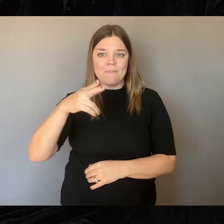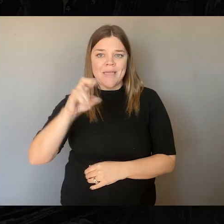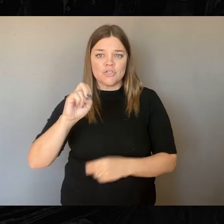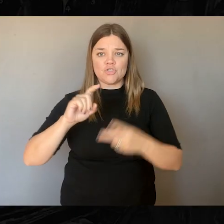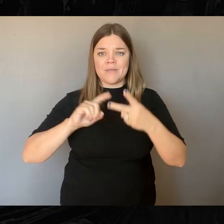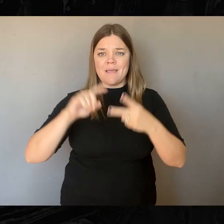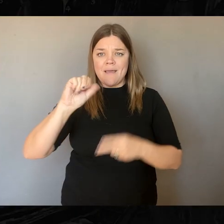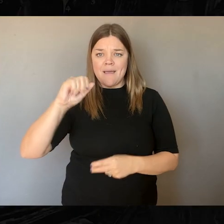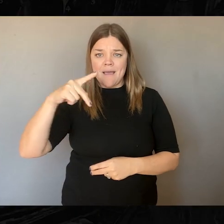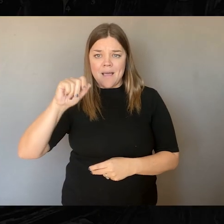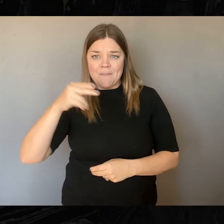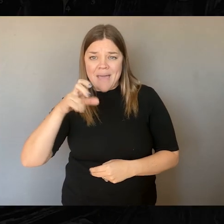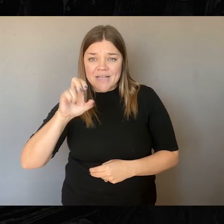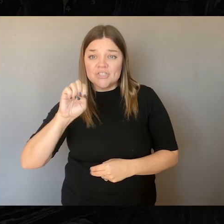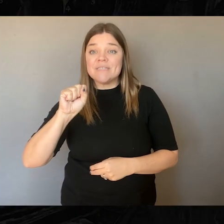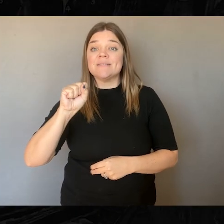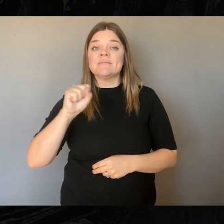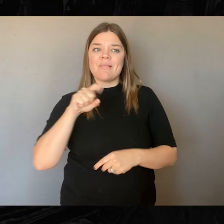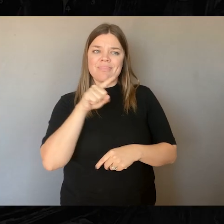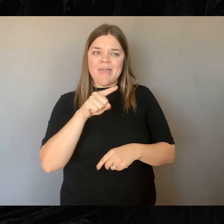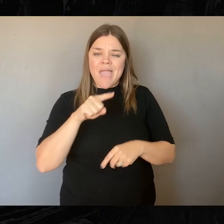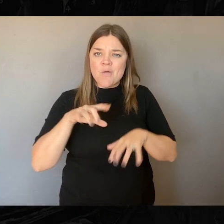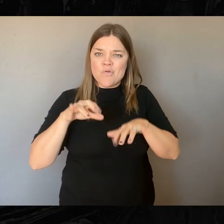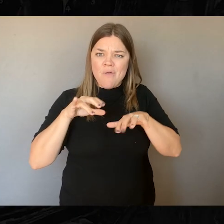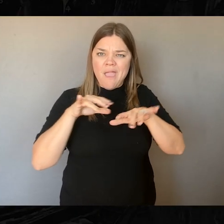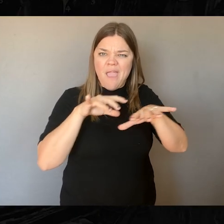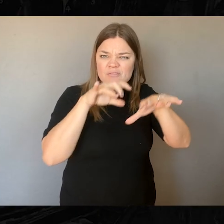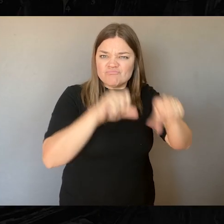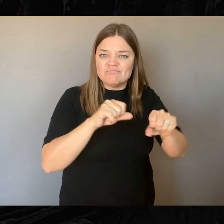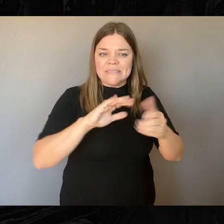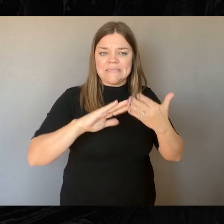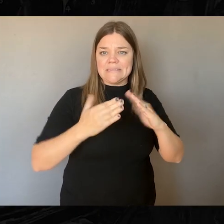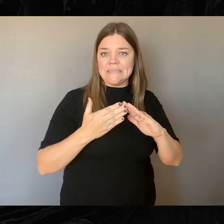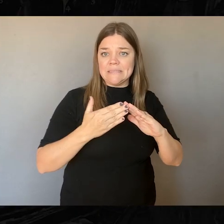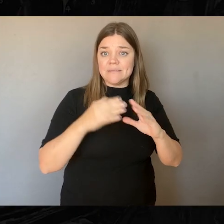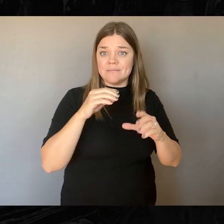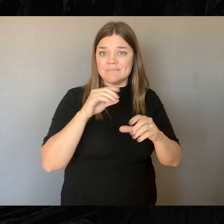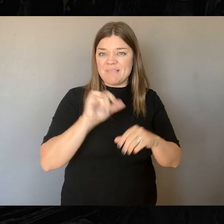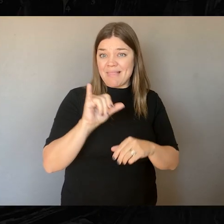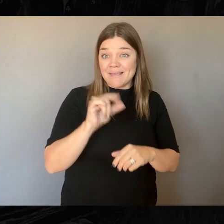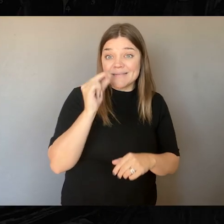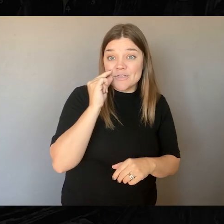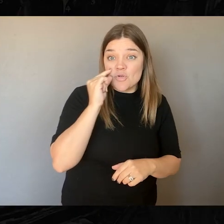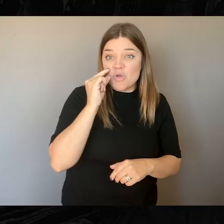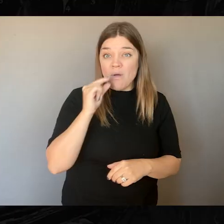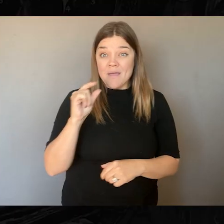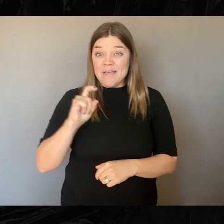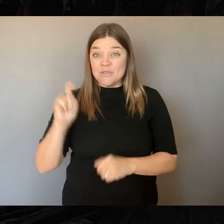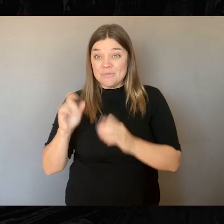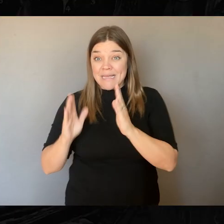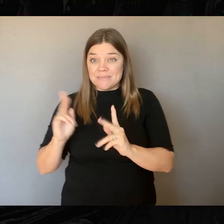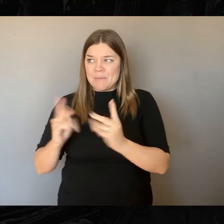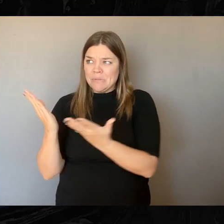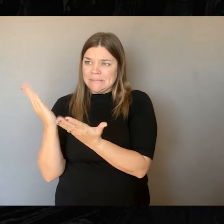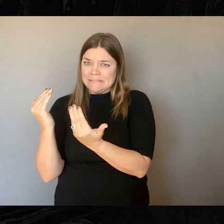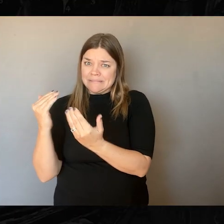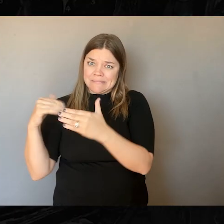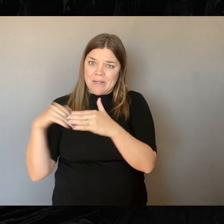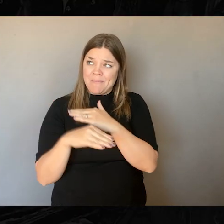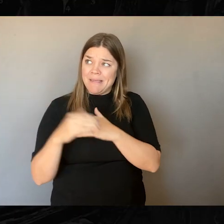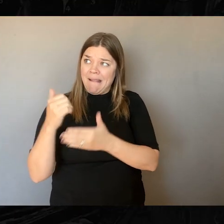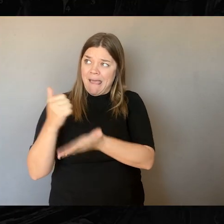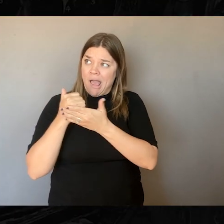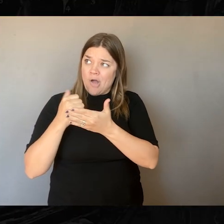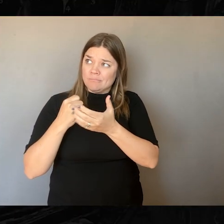raided towns like San Antonio. And so Mexico started inviting Americans into the region because they hoped that it might make it easier to defend against